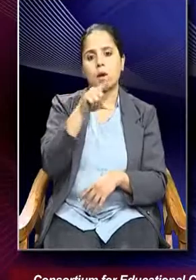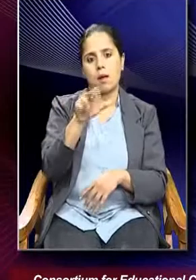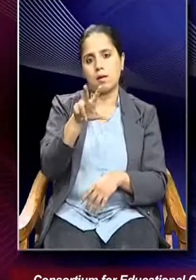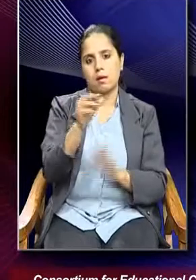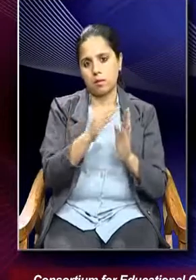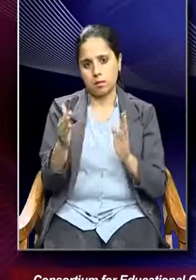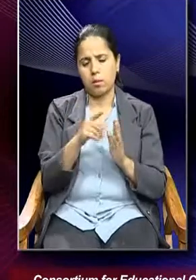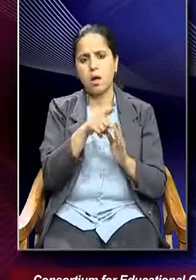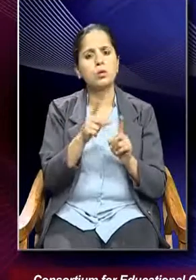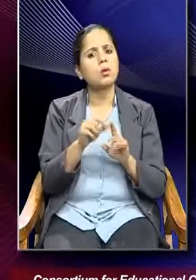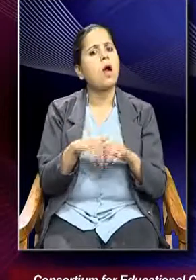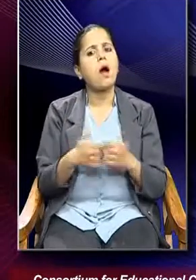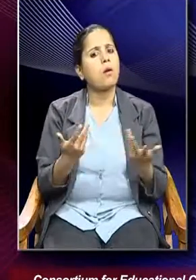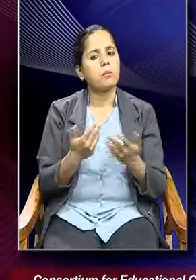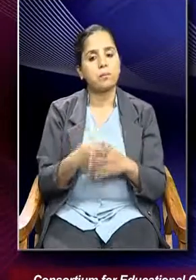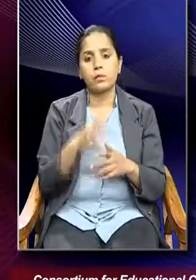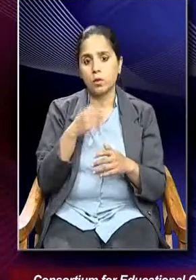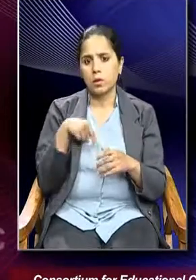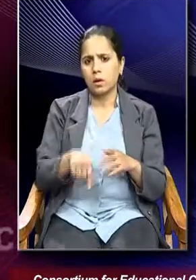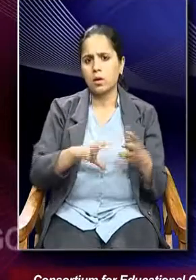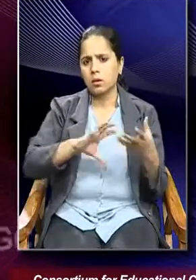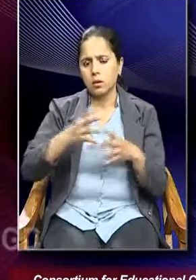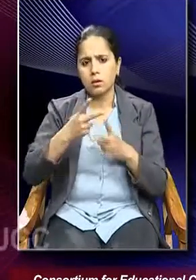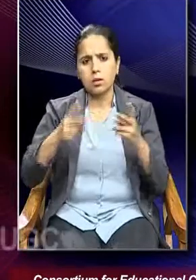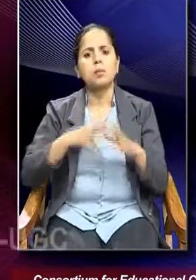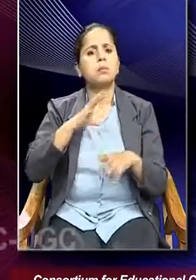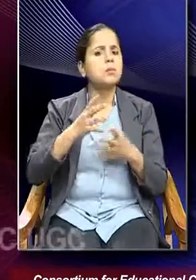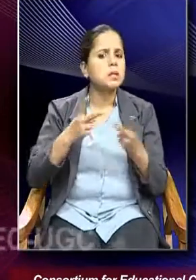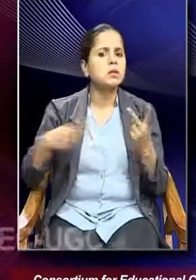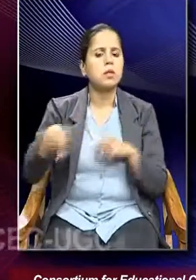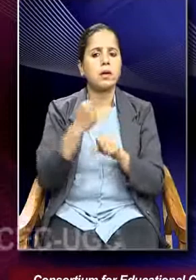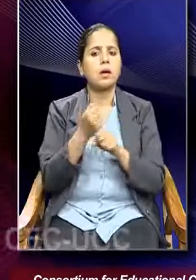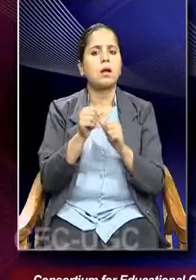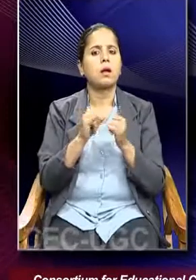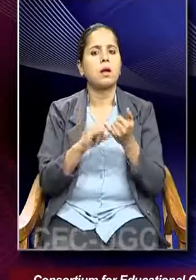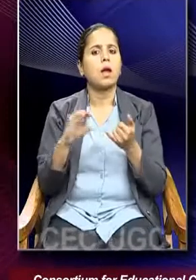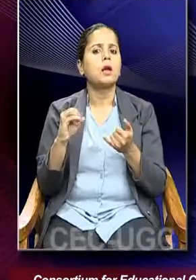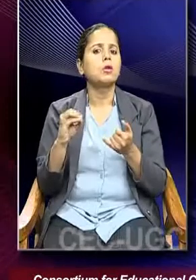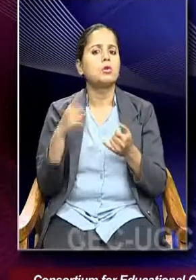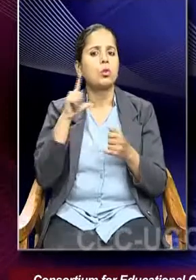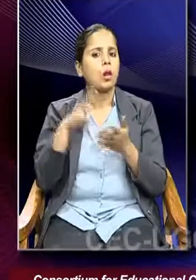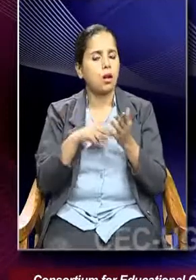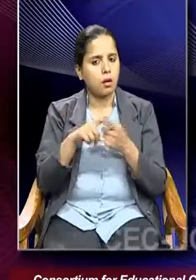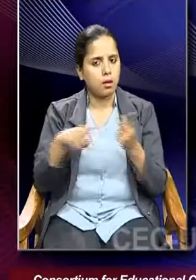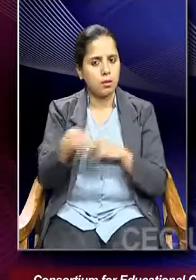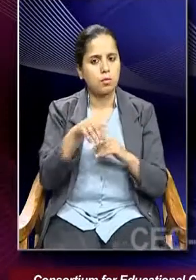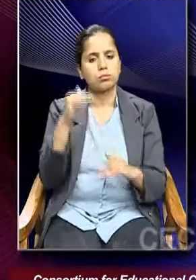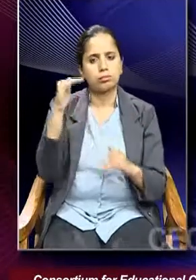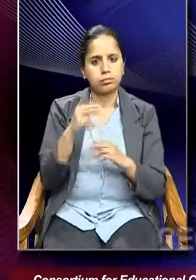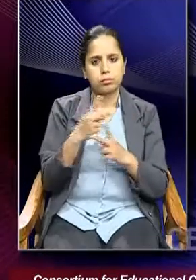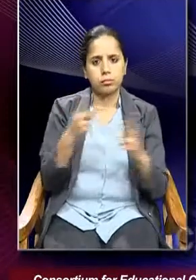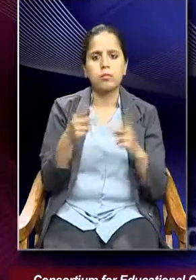was done. Refineries that produced gasoline with a lower lead content than that